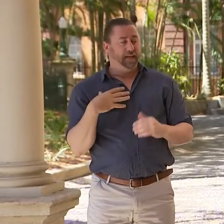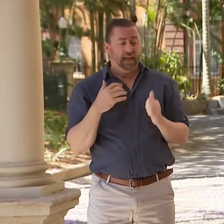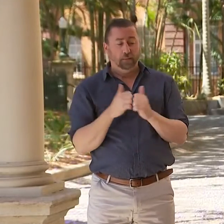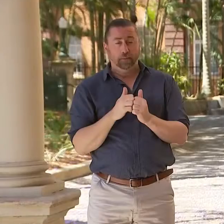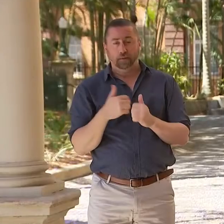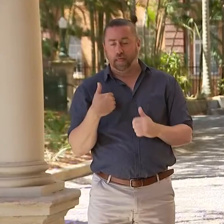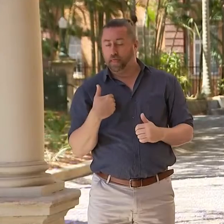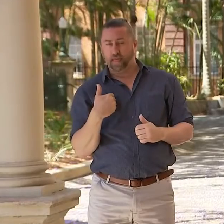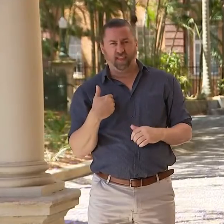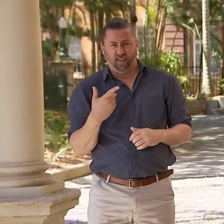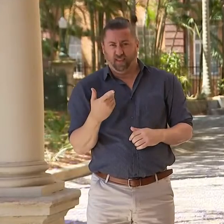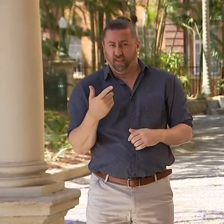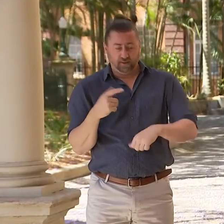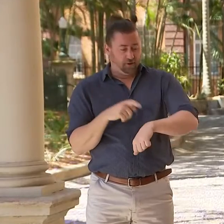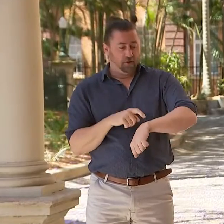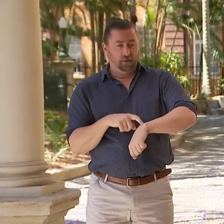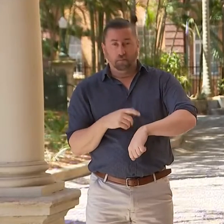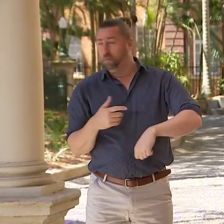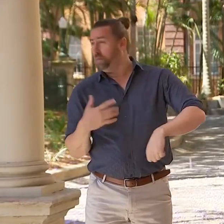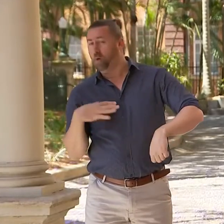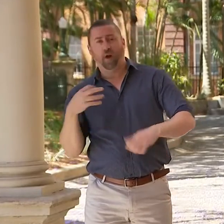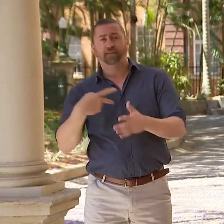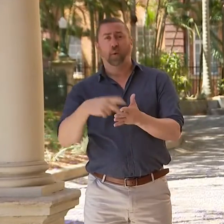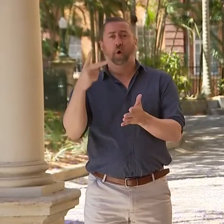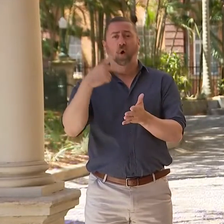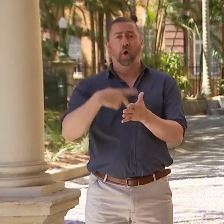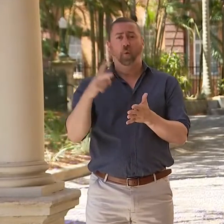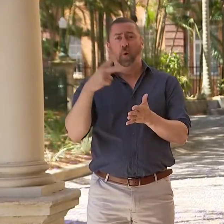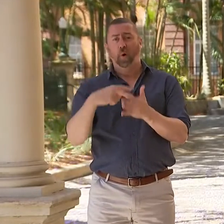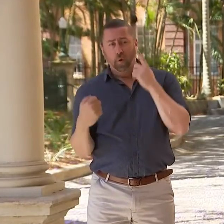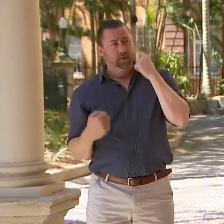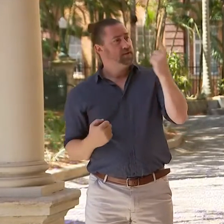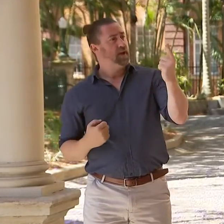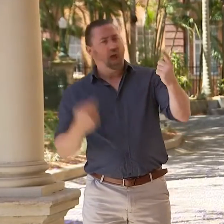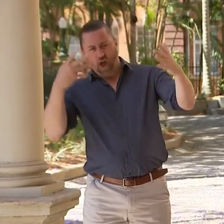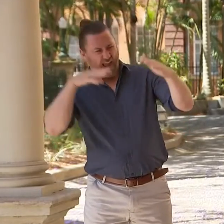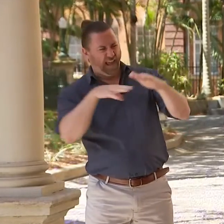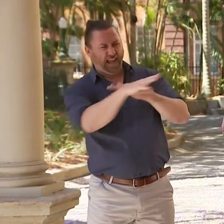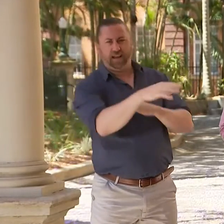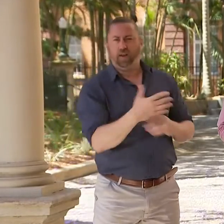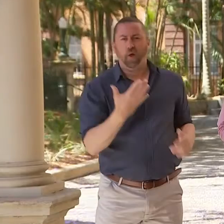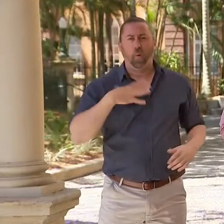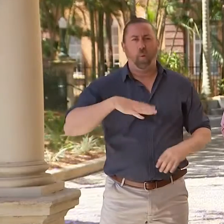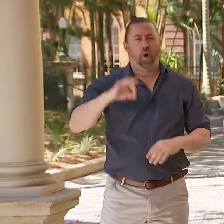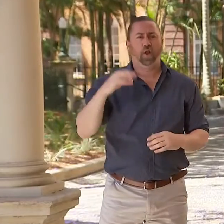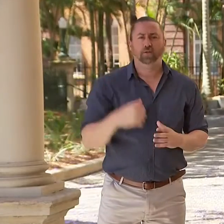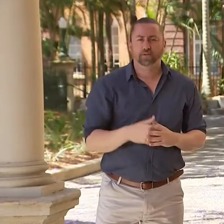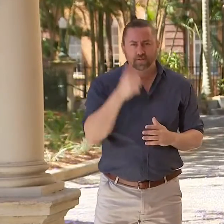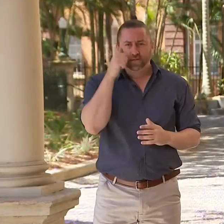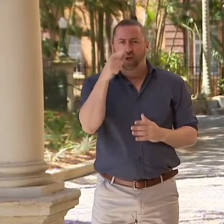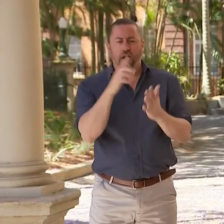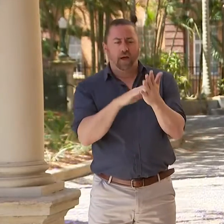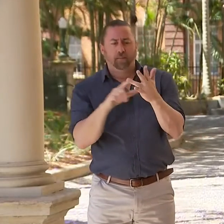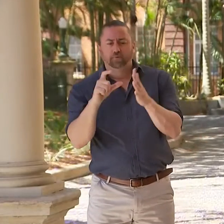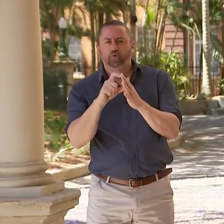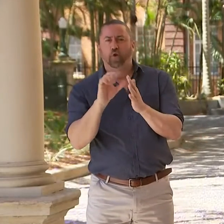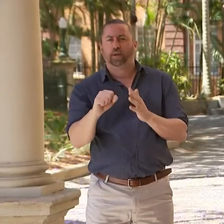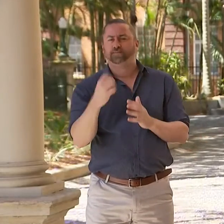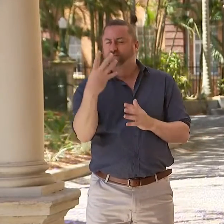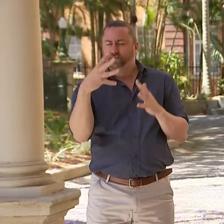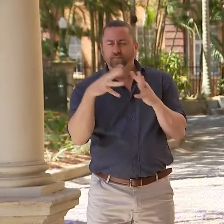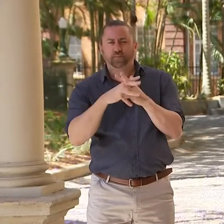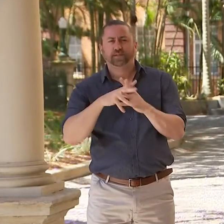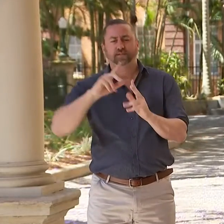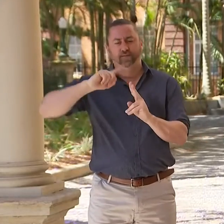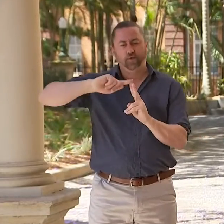and if you've got the time today and you've got a booking and you're beyond that 3 weeks or 4 weeks for Moderna or 12 weeks for AstraZeneca,